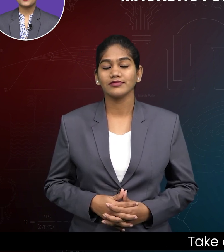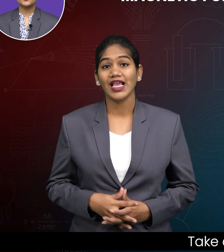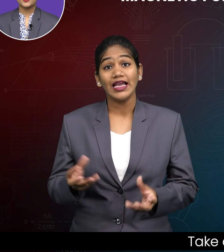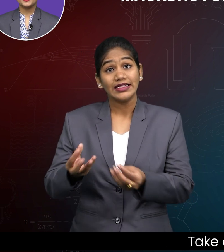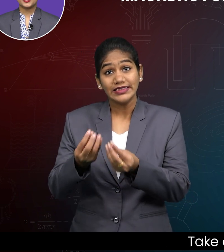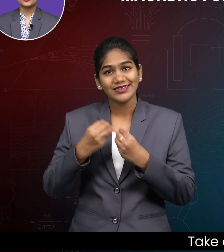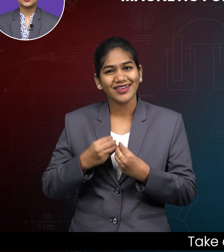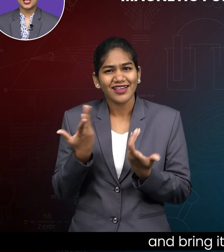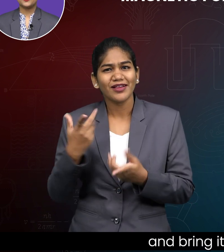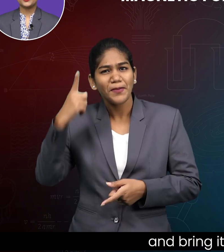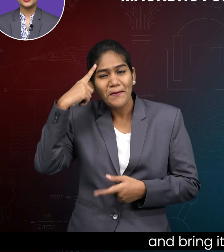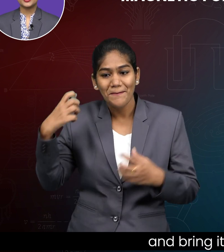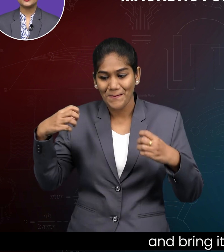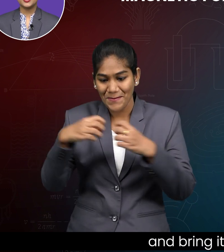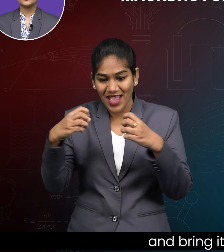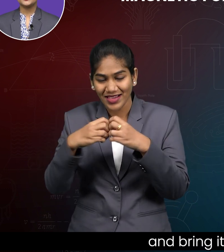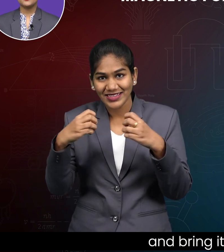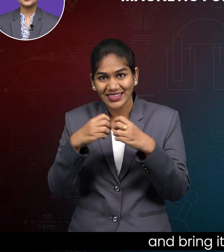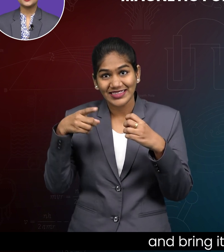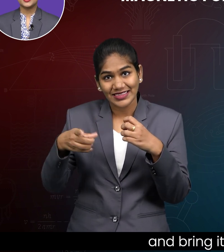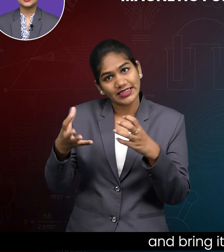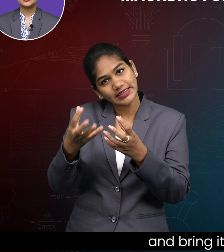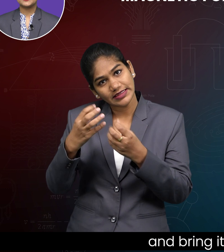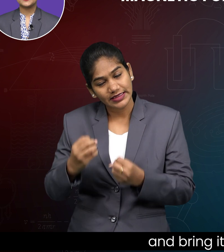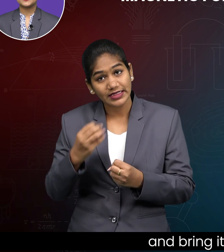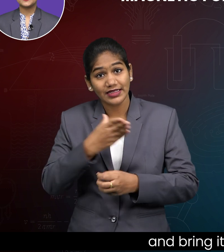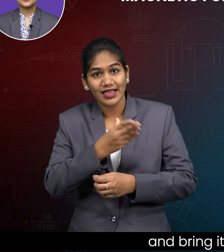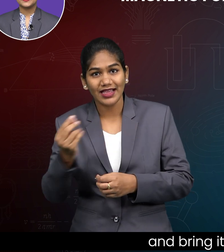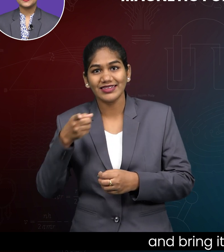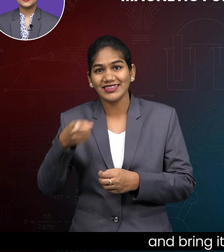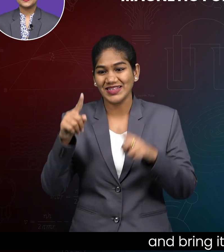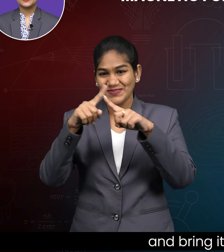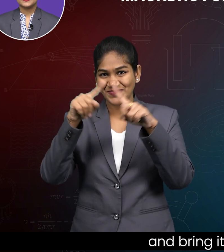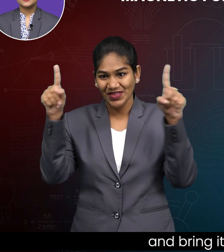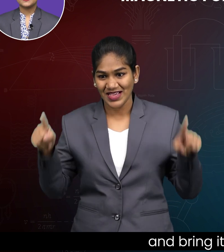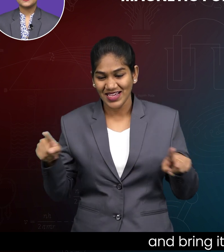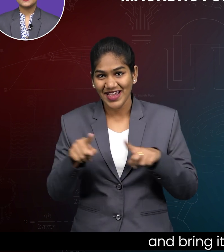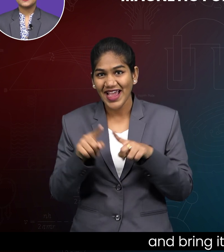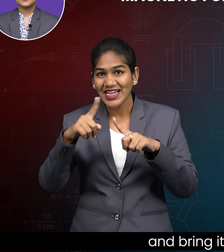Take a bar magnet and bring it near the TV screen.